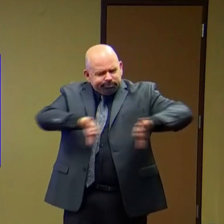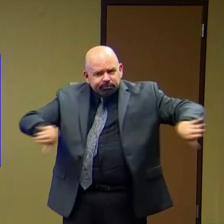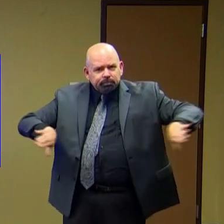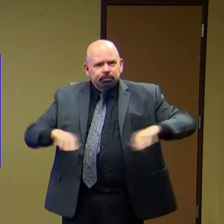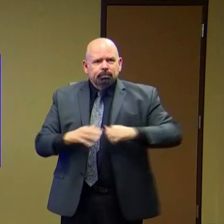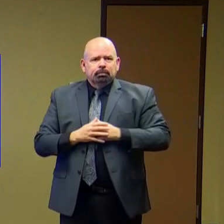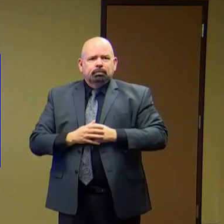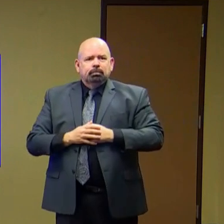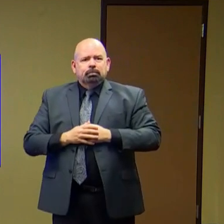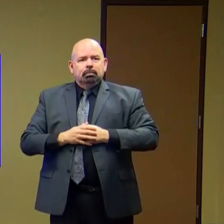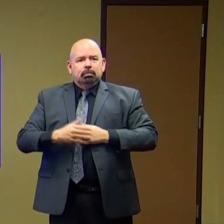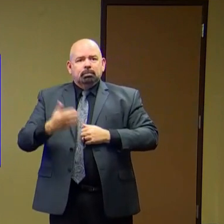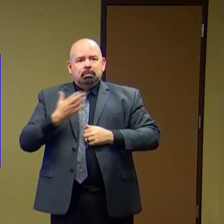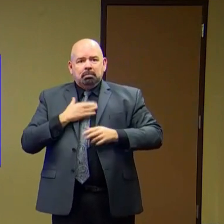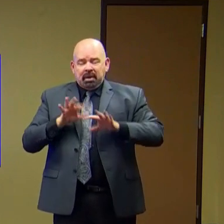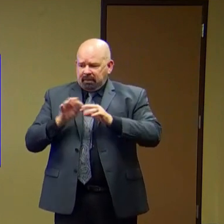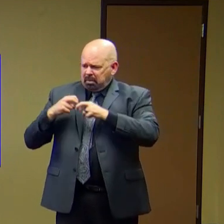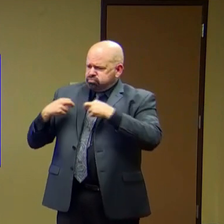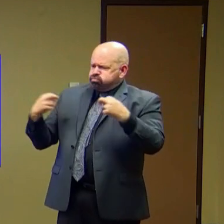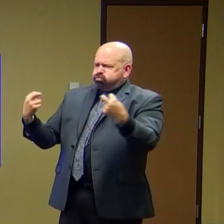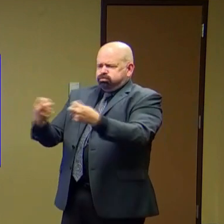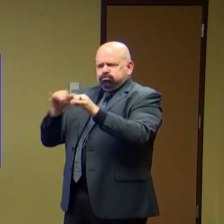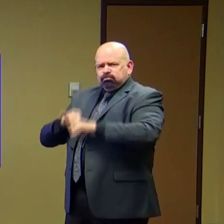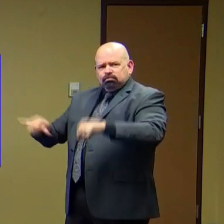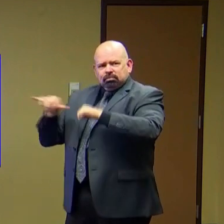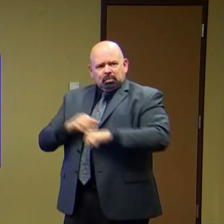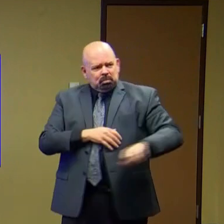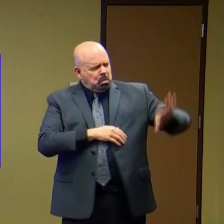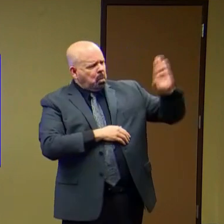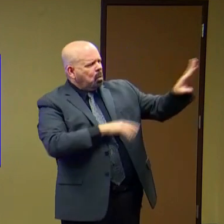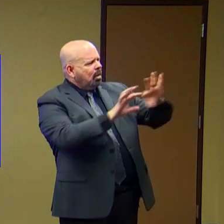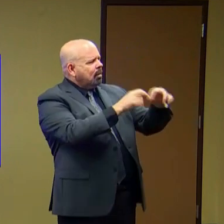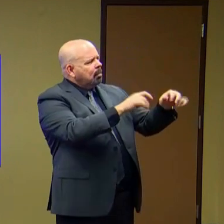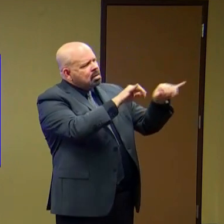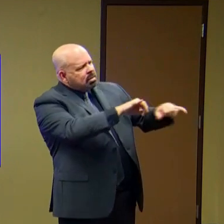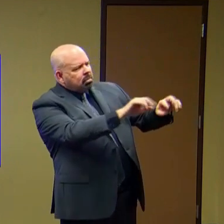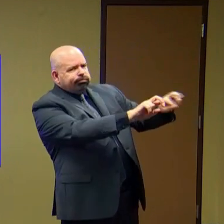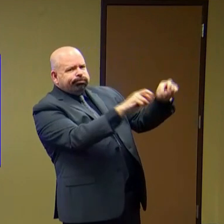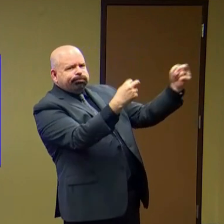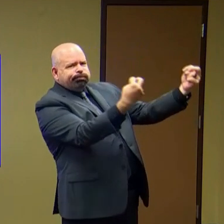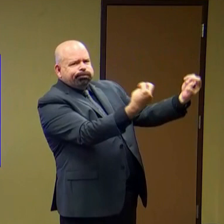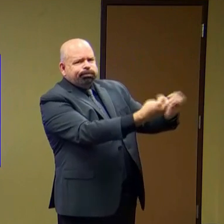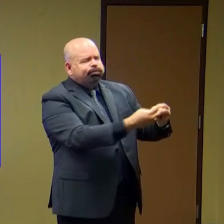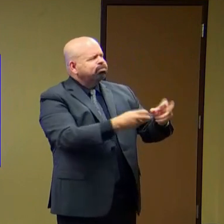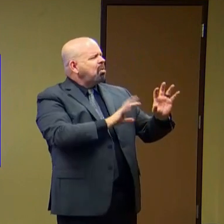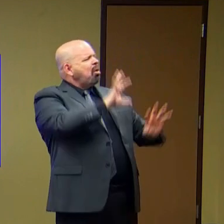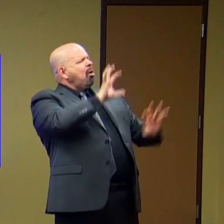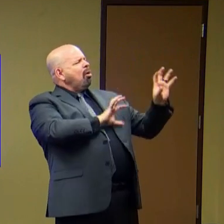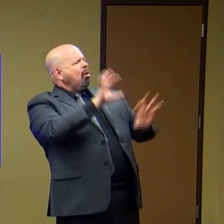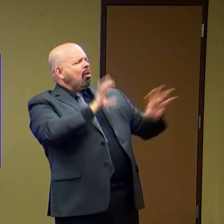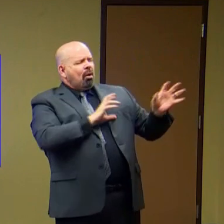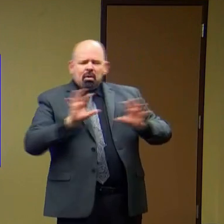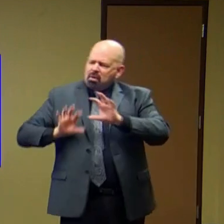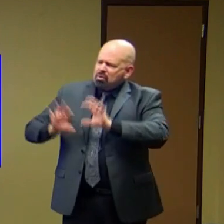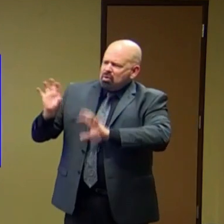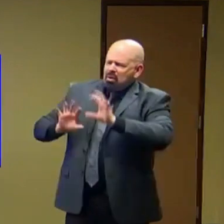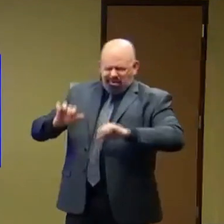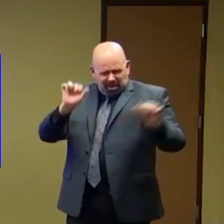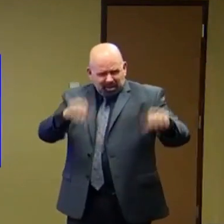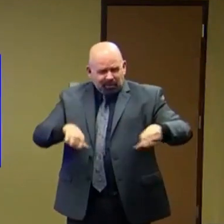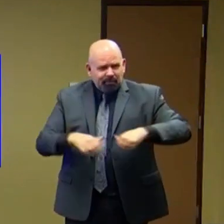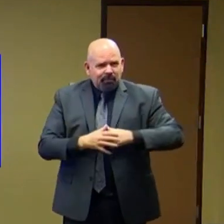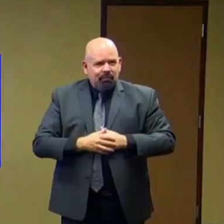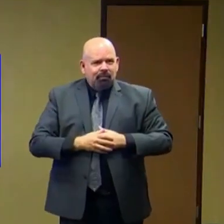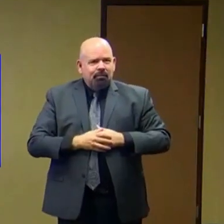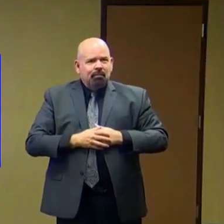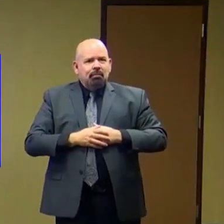family unit that lives at one house and another card table for another, and keep those card tables 6 feet apart. For those